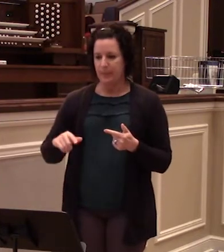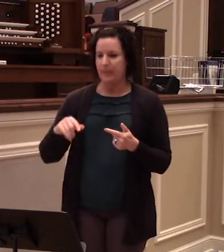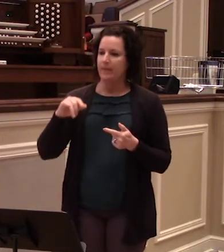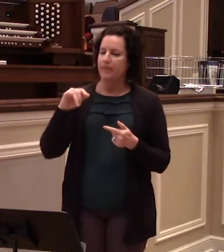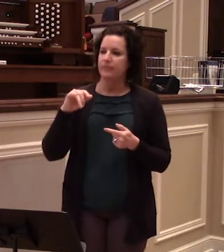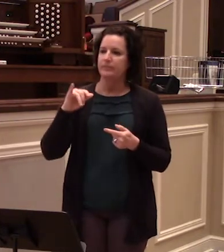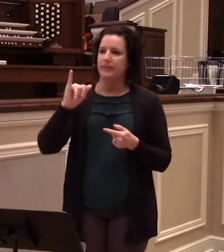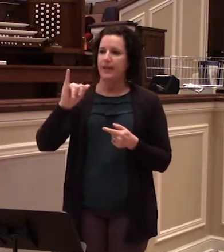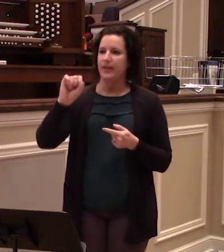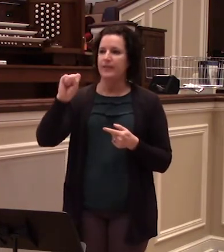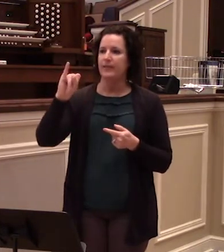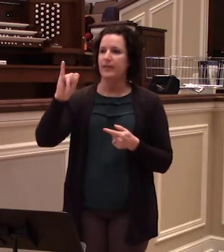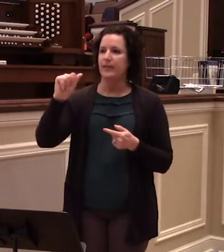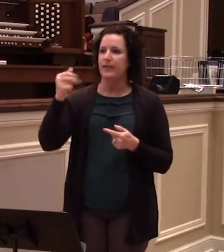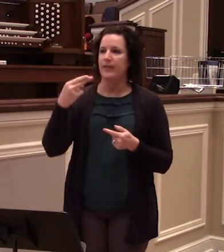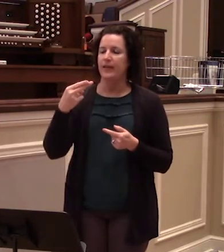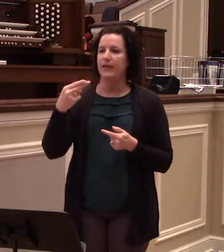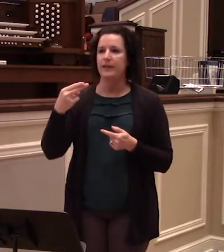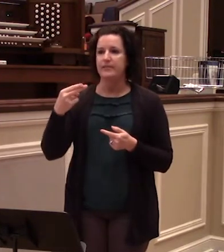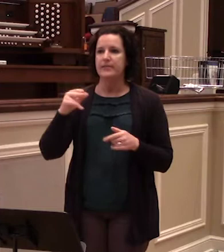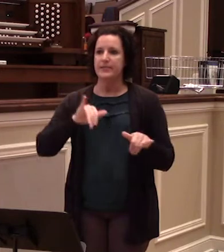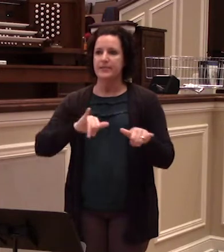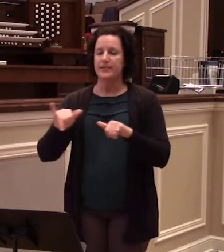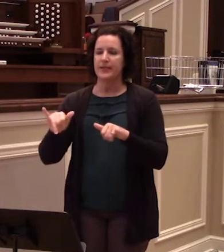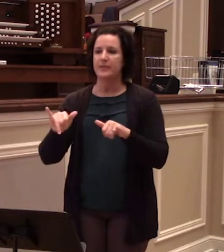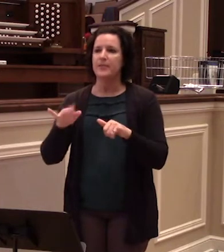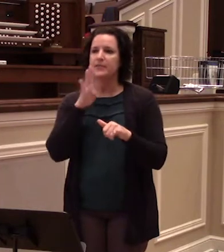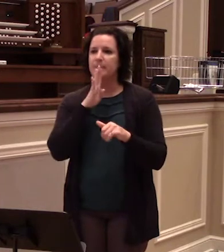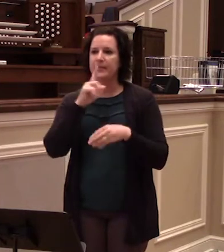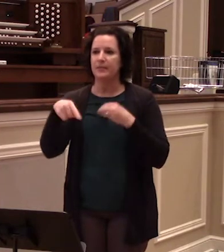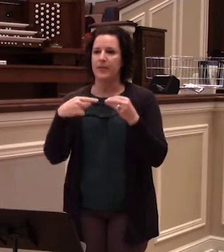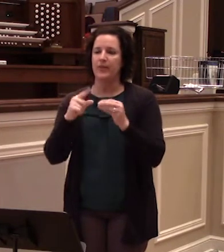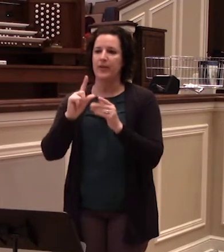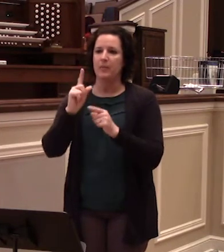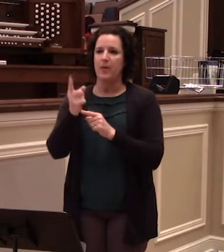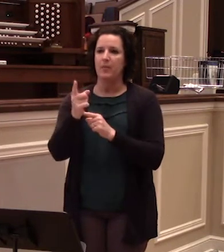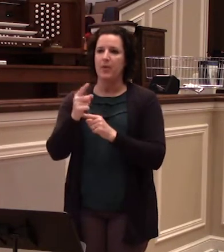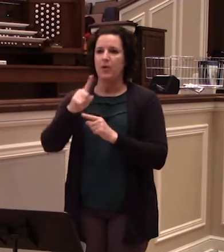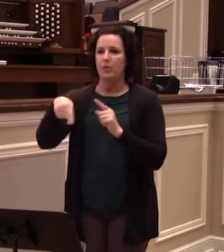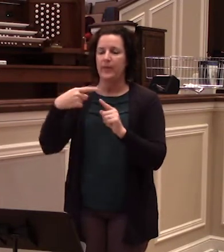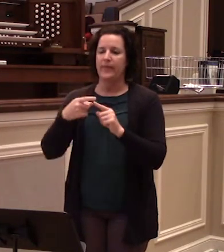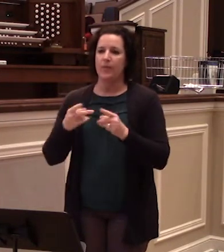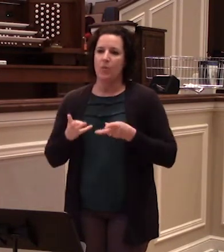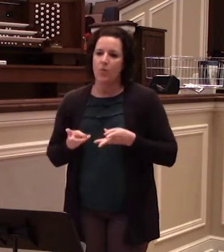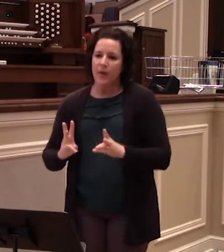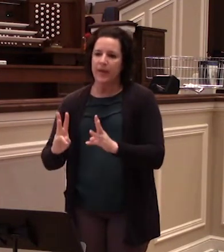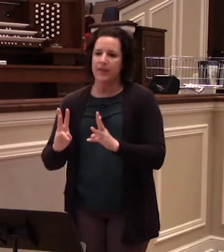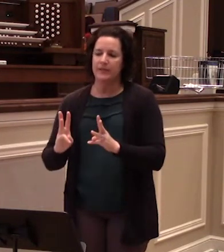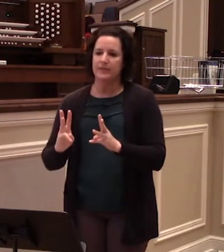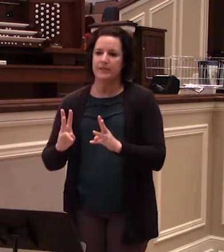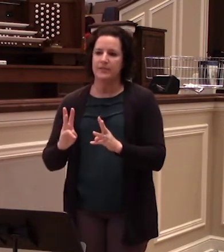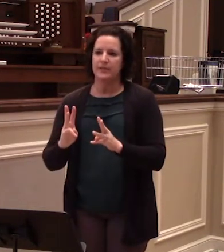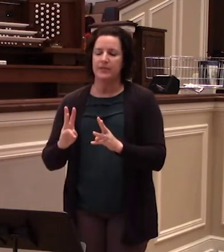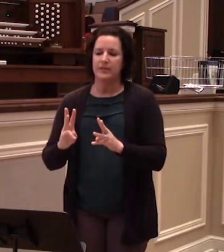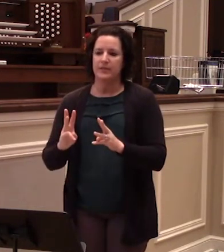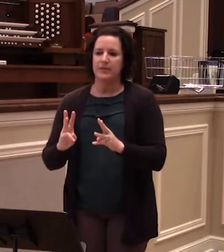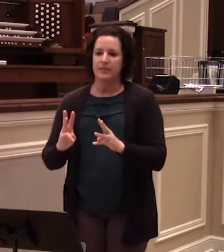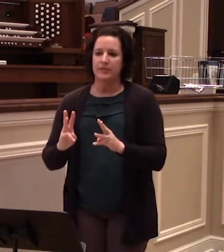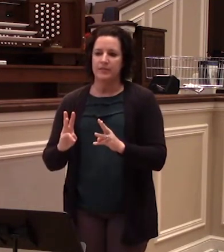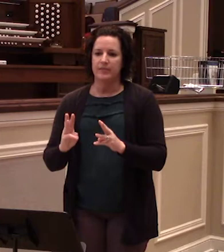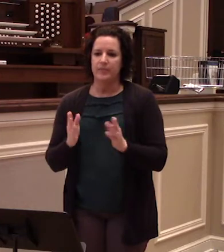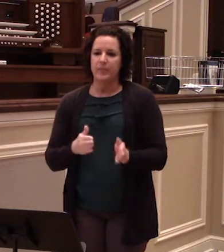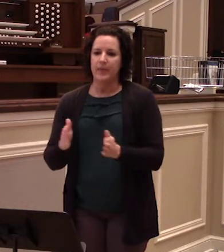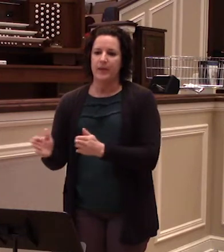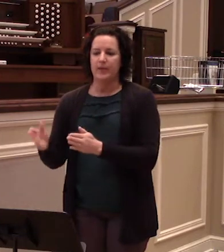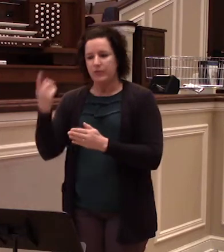verses 1 through 8 speaks of that moment when the way is being prepared for the Lord. And salvation is